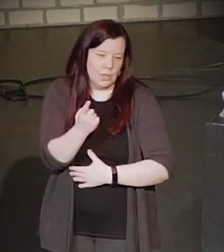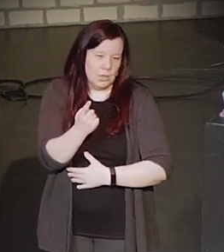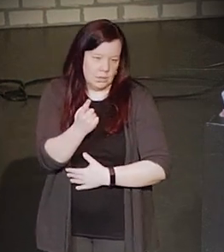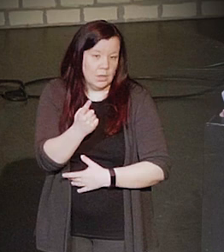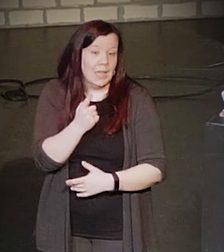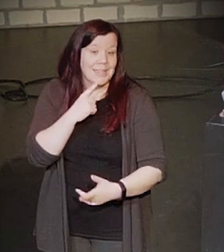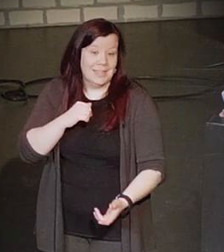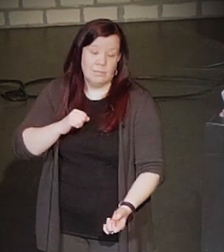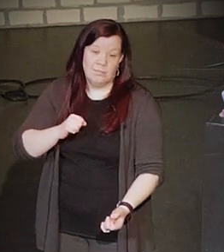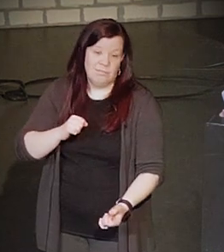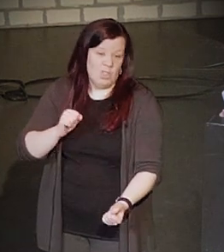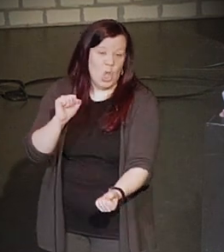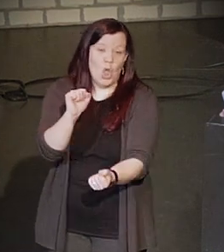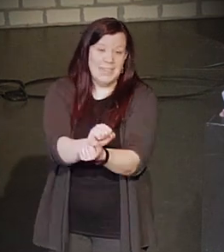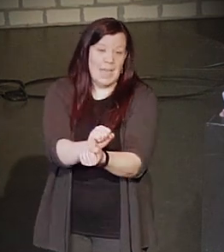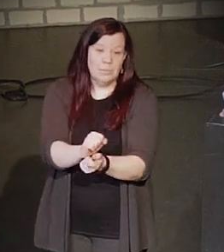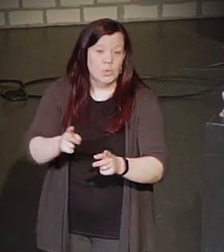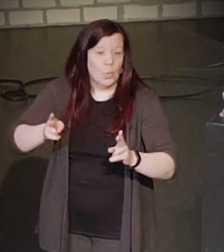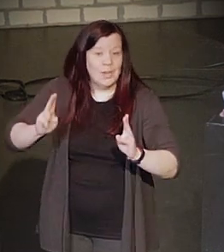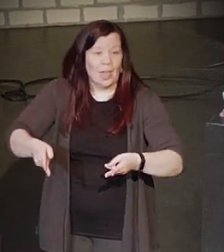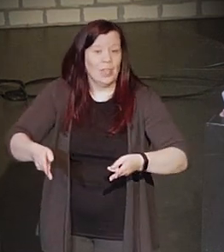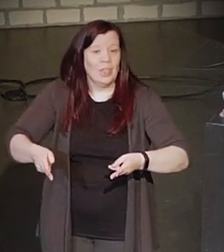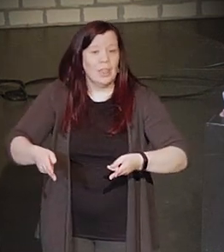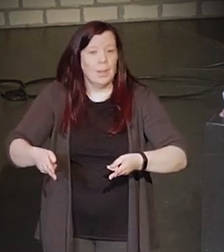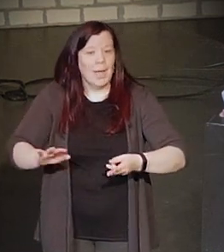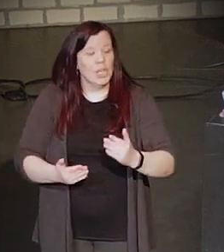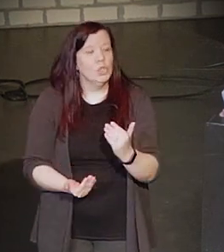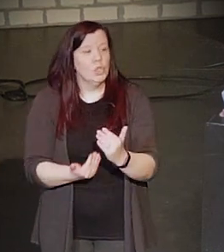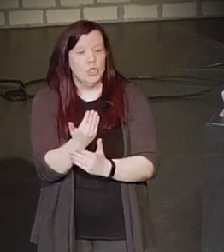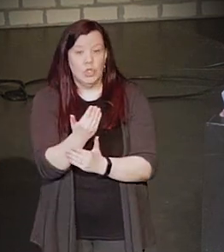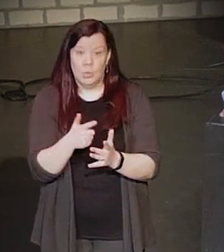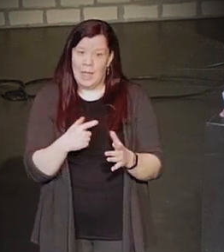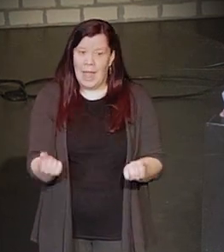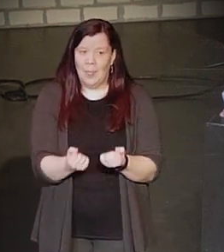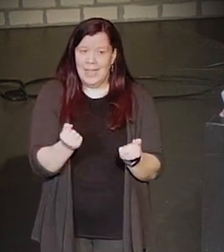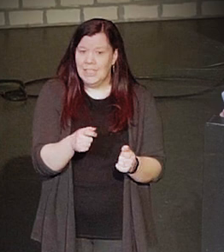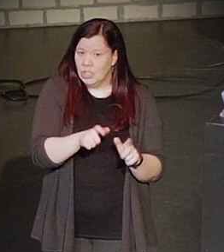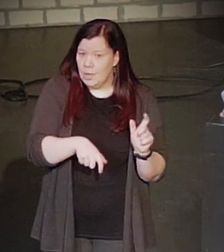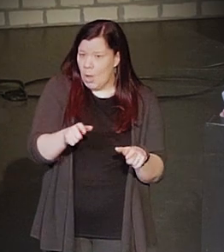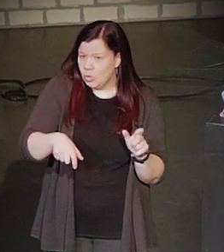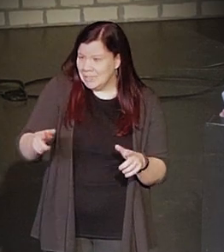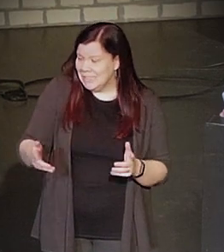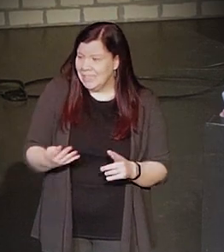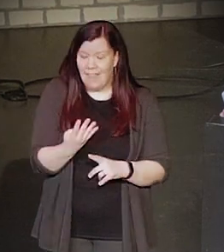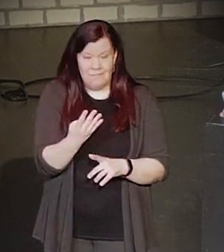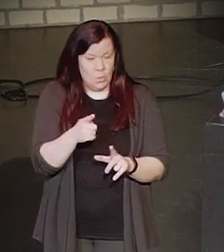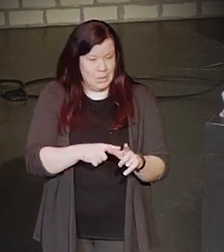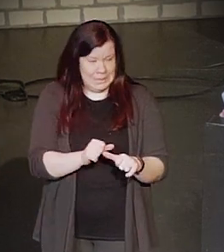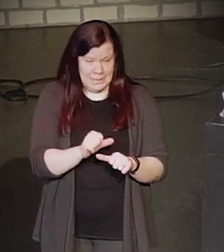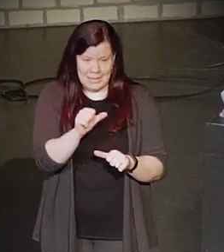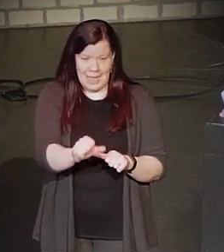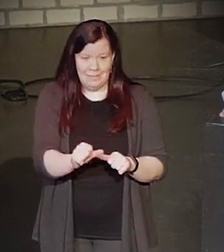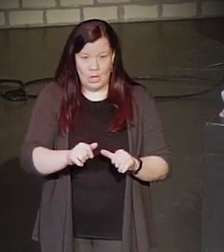gets condemned to death by this new Athenian democracy just 4 years or so post